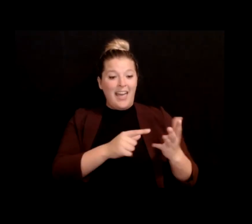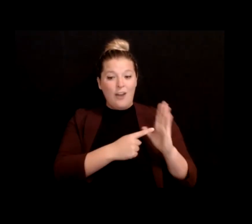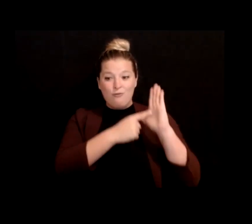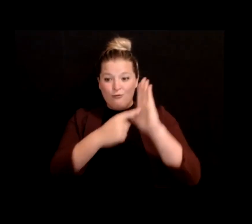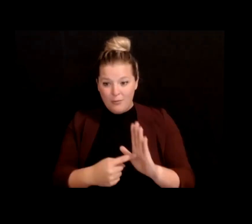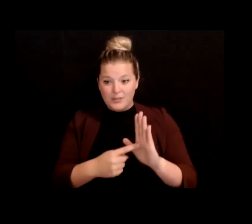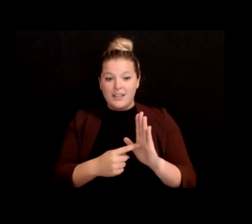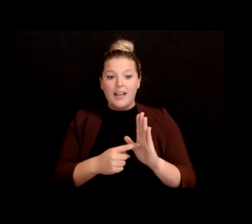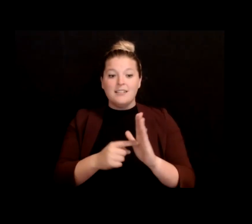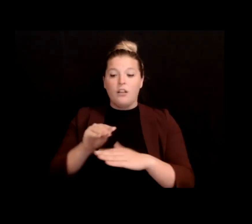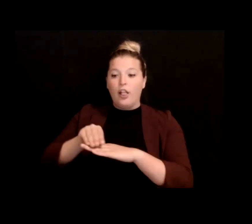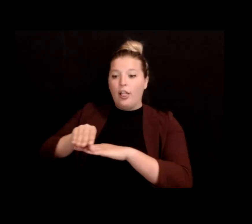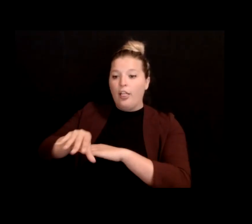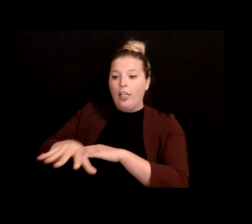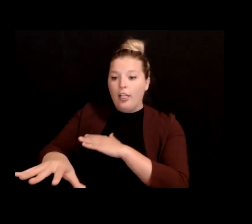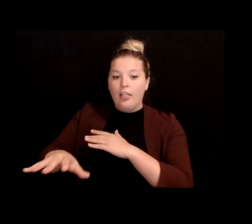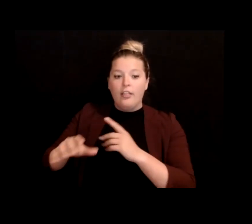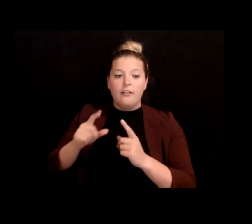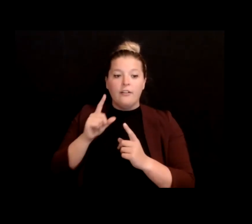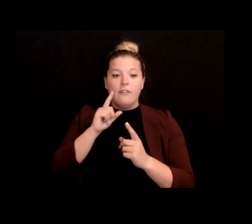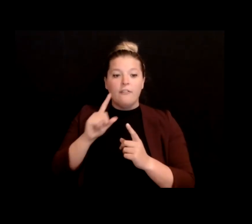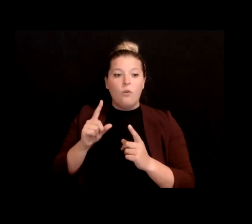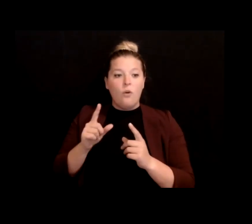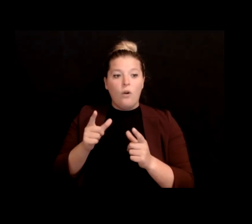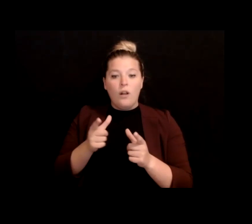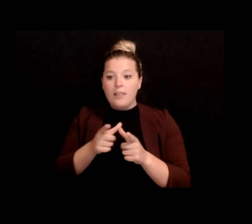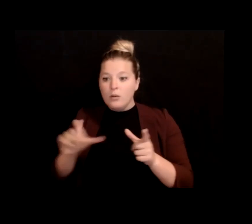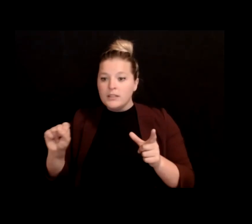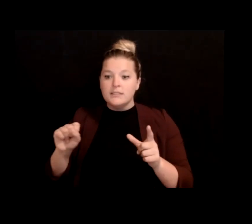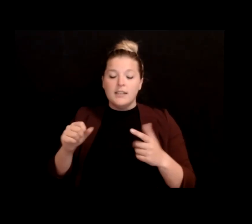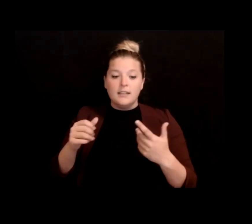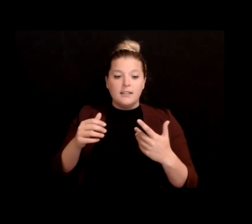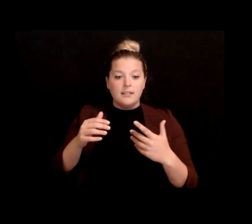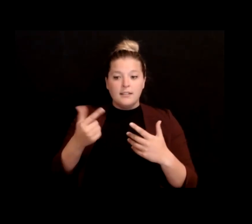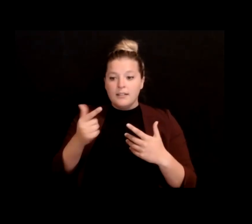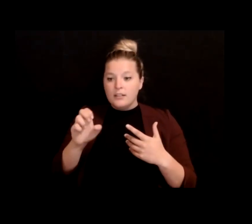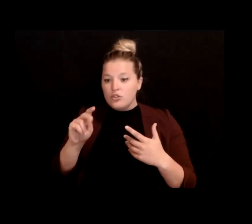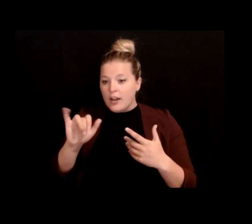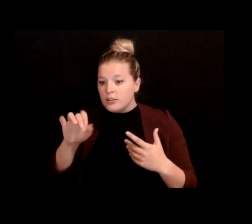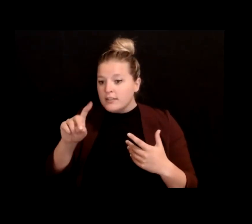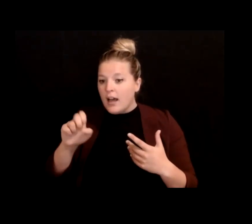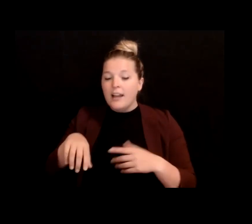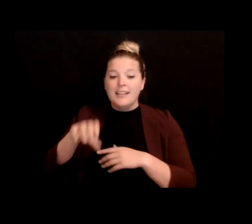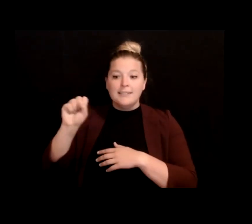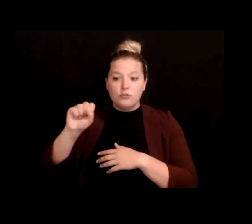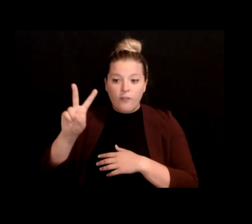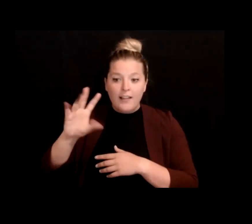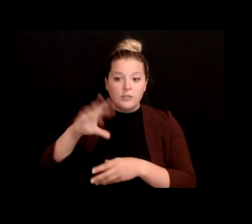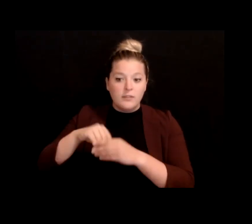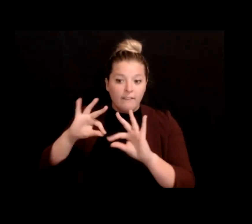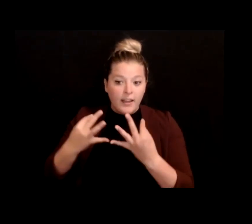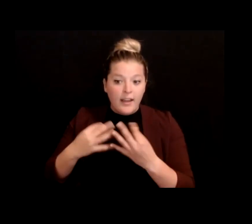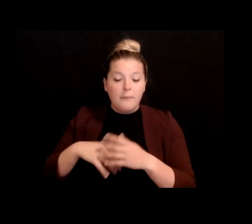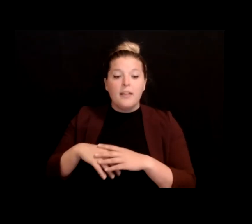the violences of land, of linguistic genocide, of sexual violence, of violence within the family, the violence of